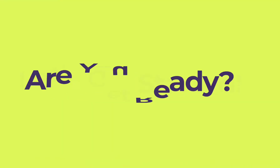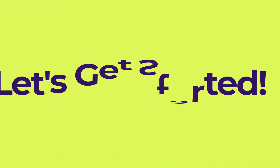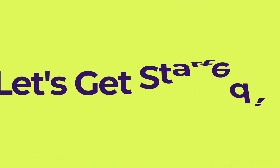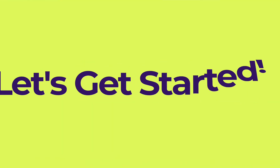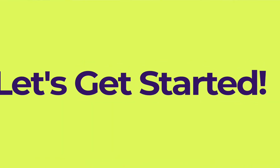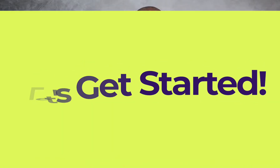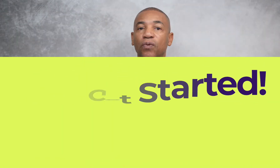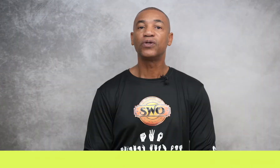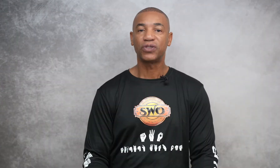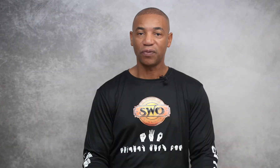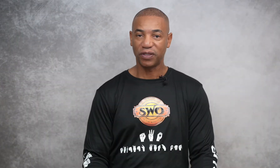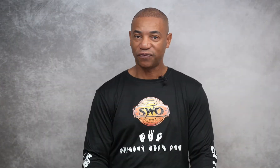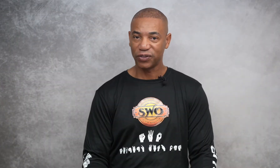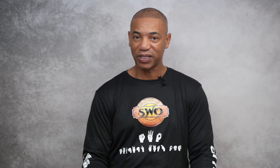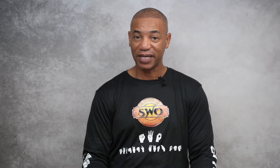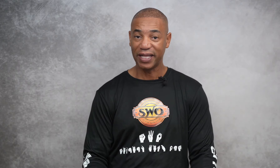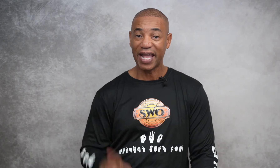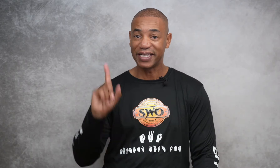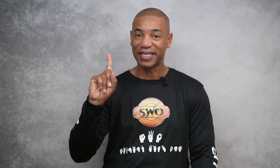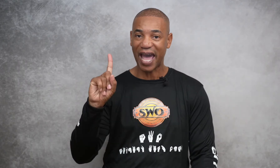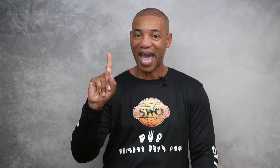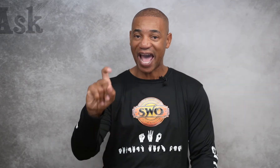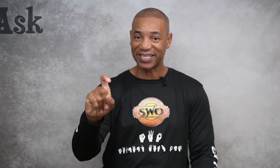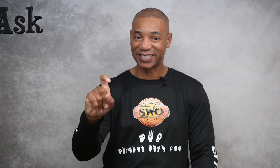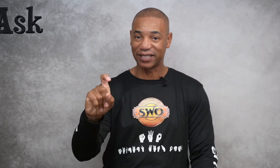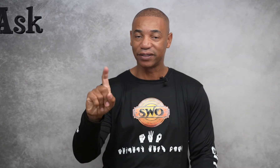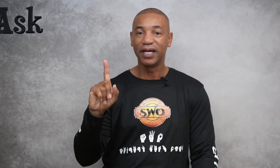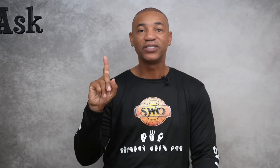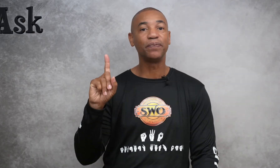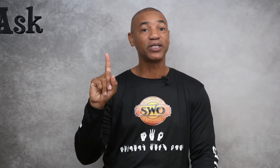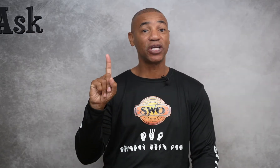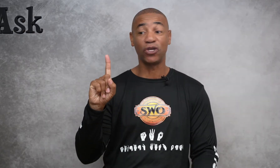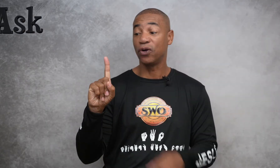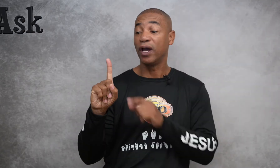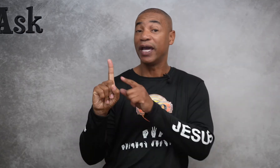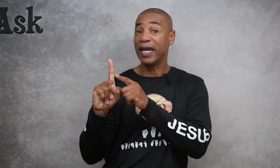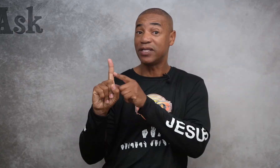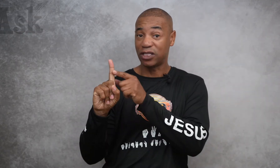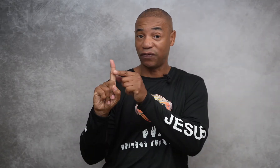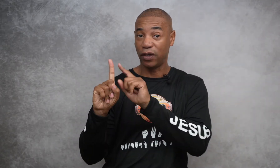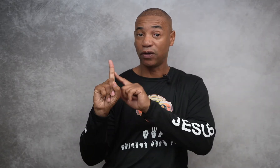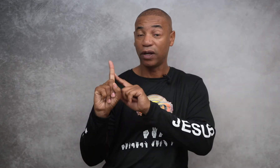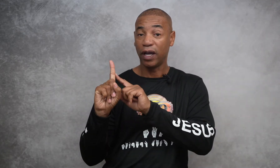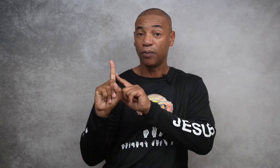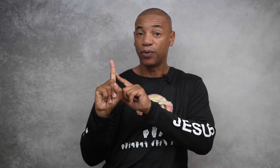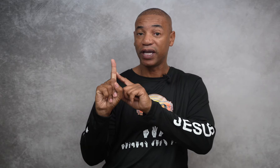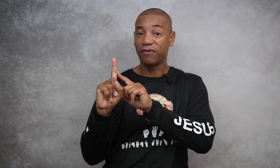get started. We'll start with the first sign, and that is ask. Simply take your index finger, bring it